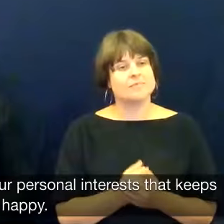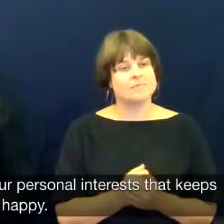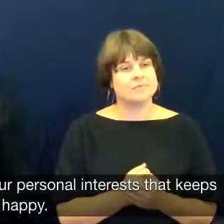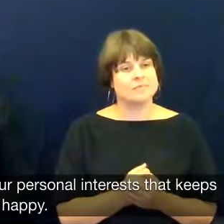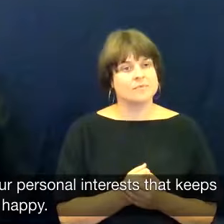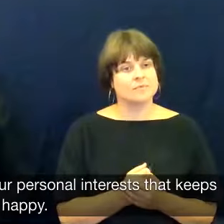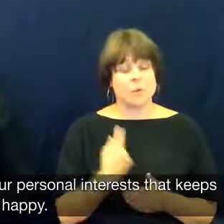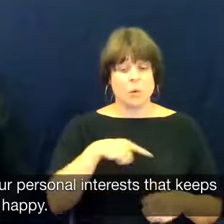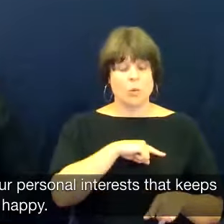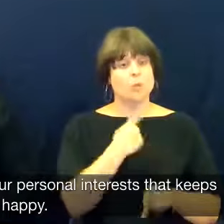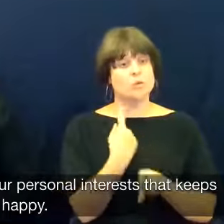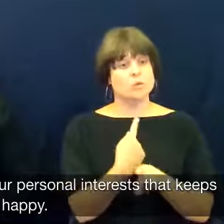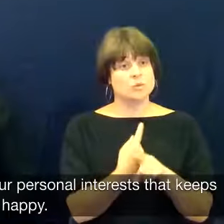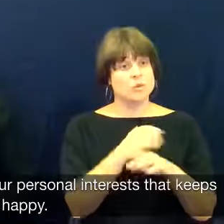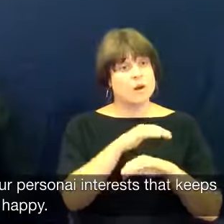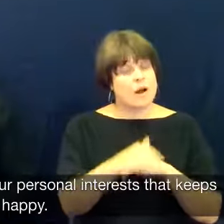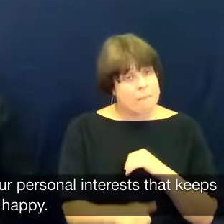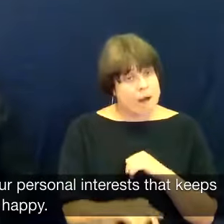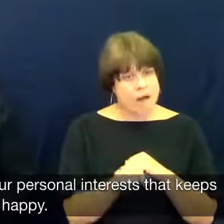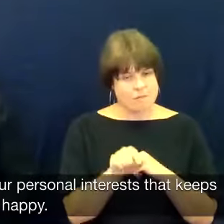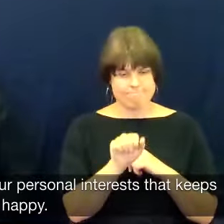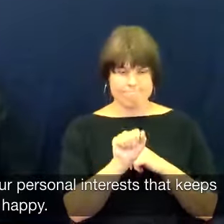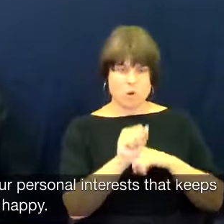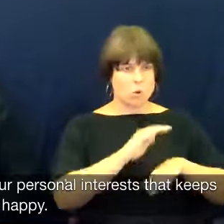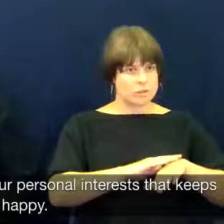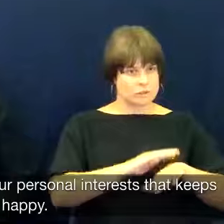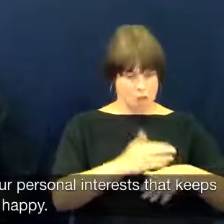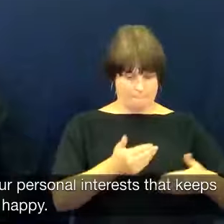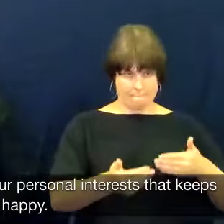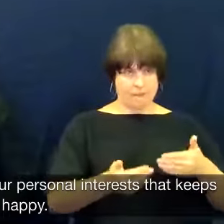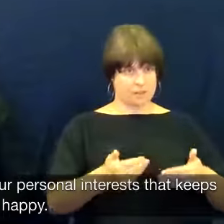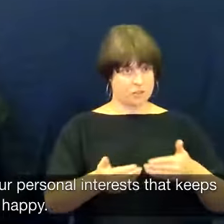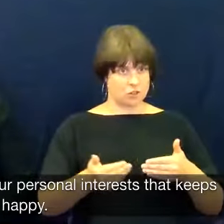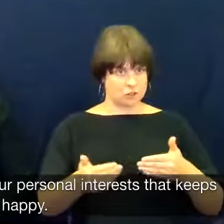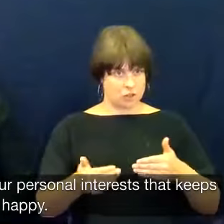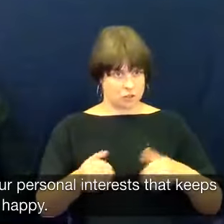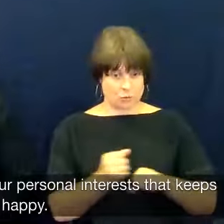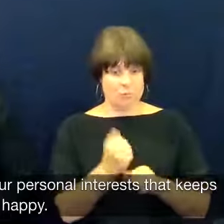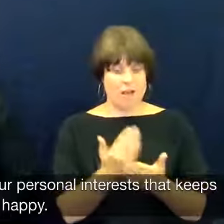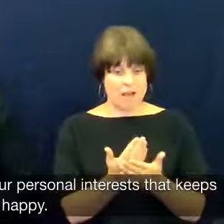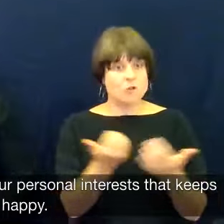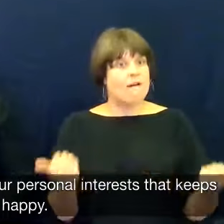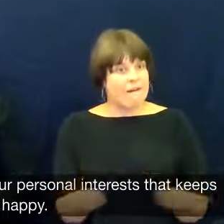Also talks about, do you manage your time to do these hobbies